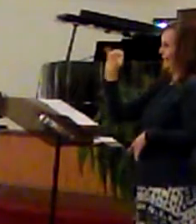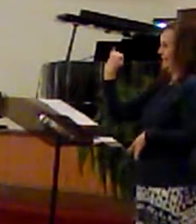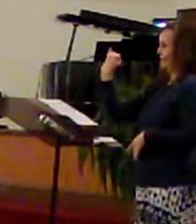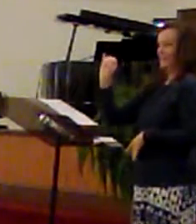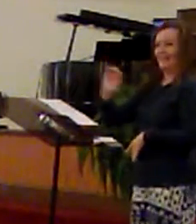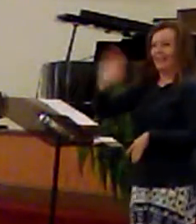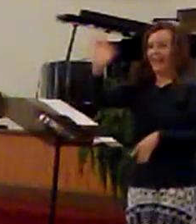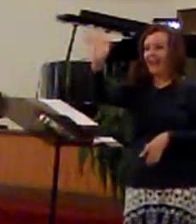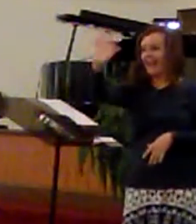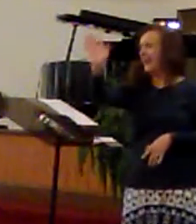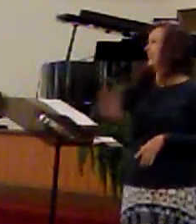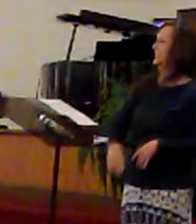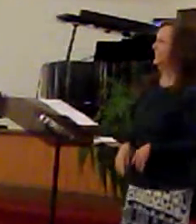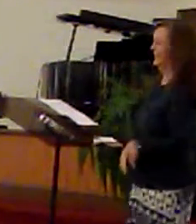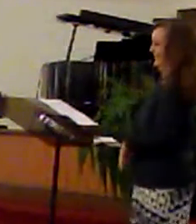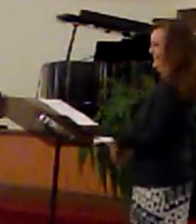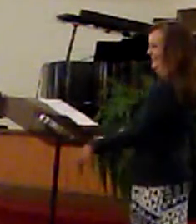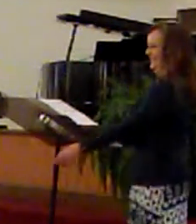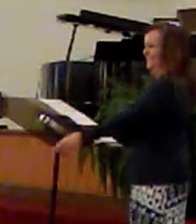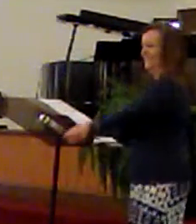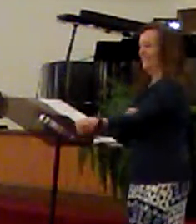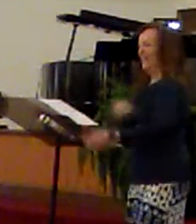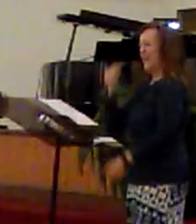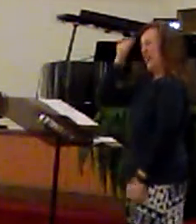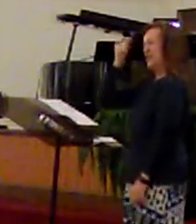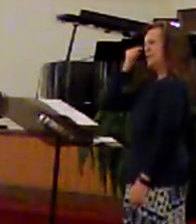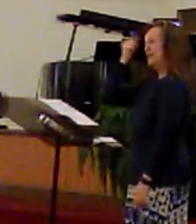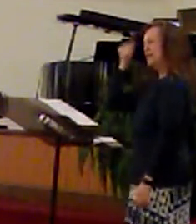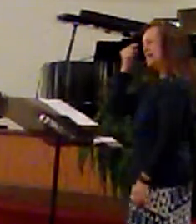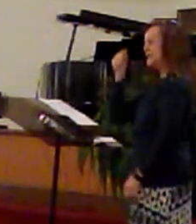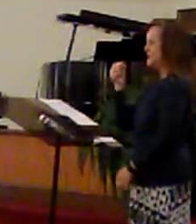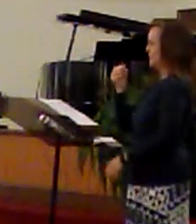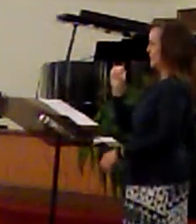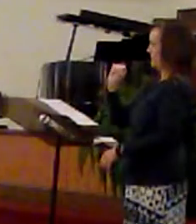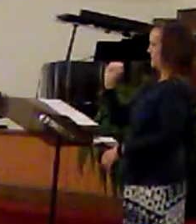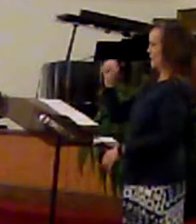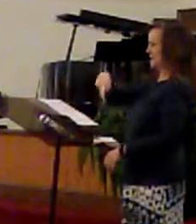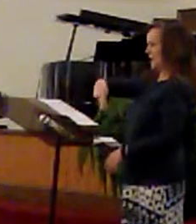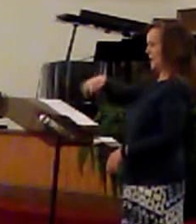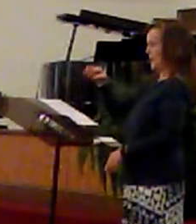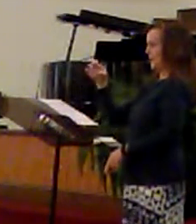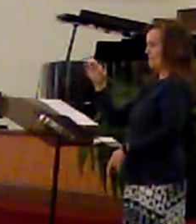That traffic, I loved it, huh? You'd think the spring break had become a little better.